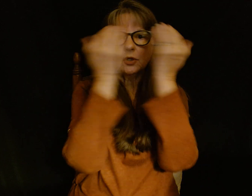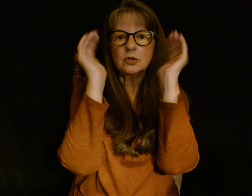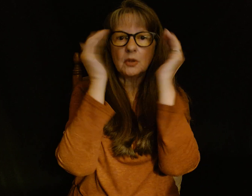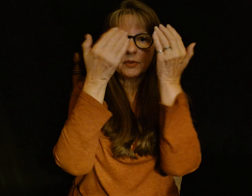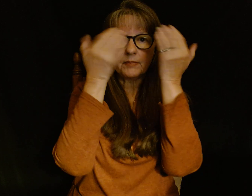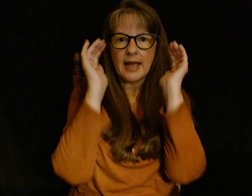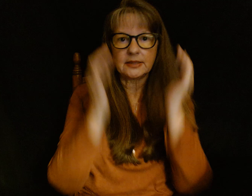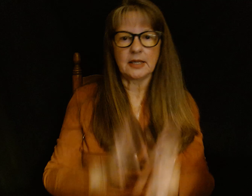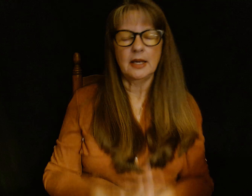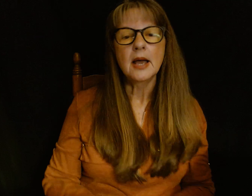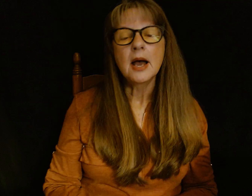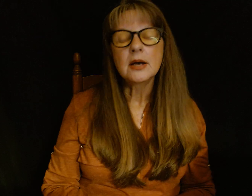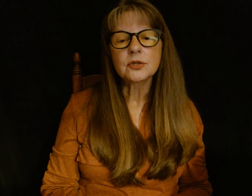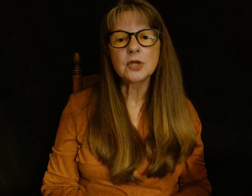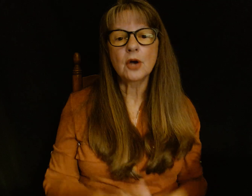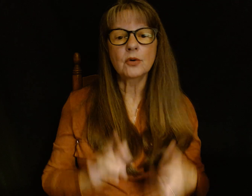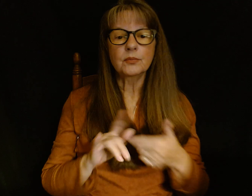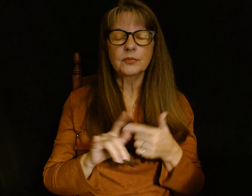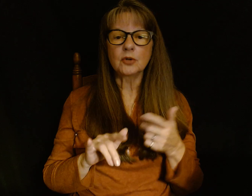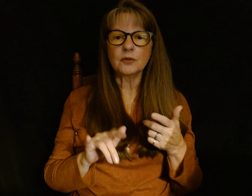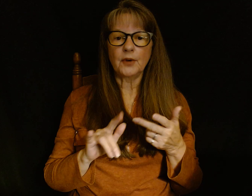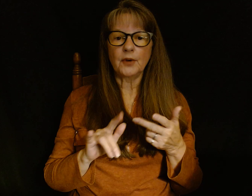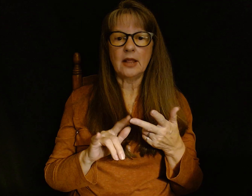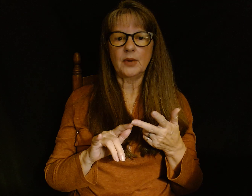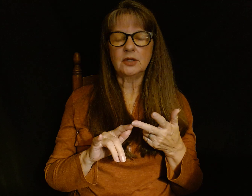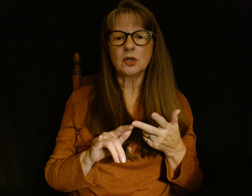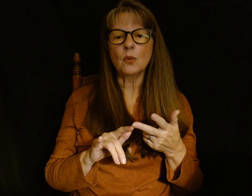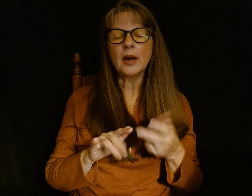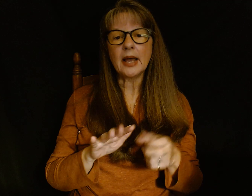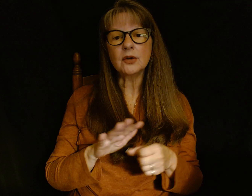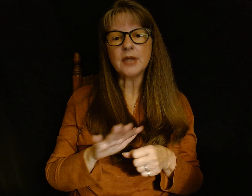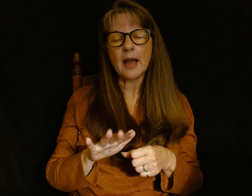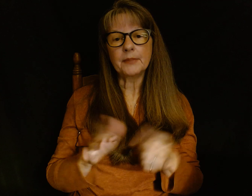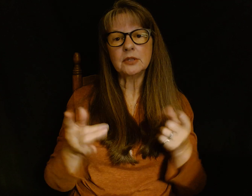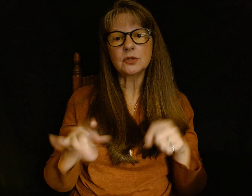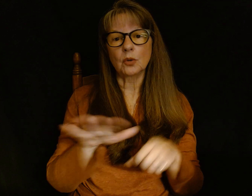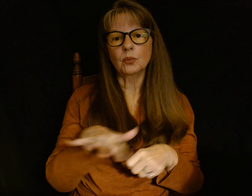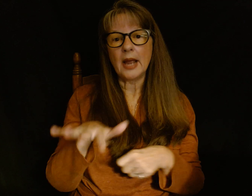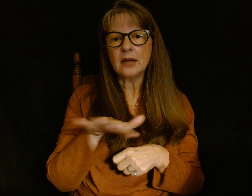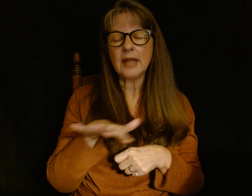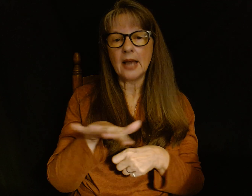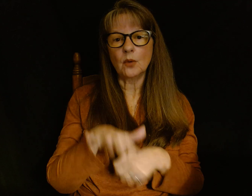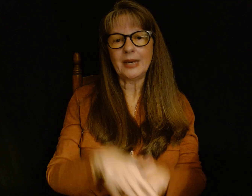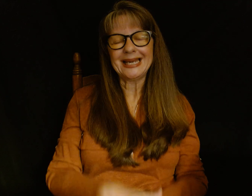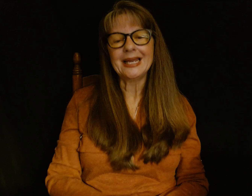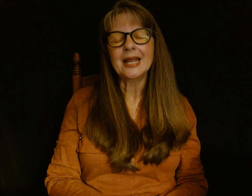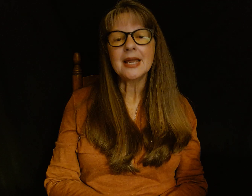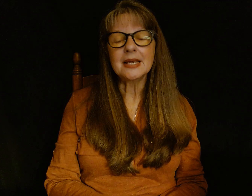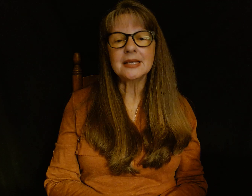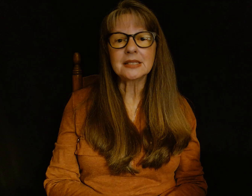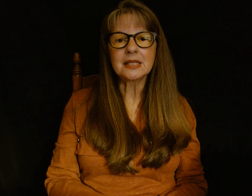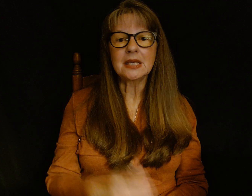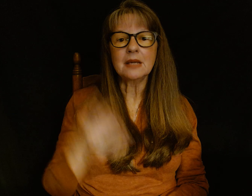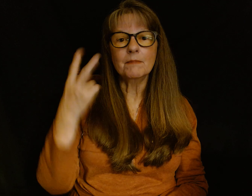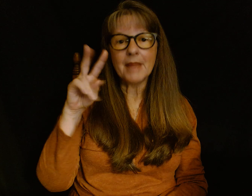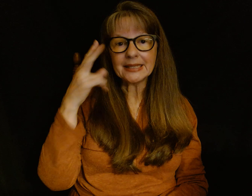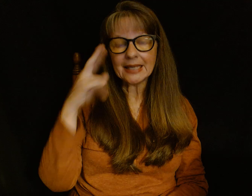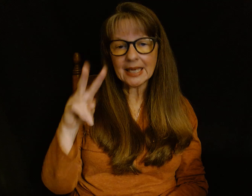that with mask. So those are for Halloween. So what else happens around Halloween is the